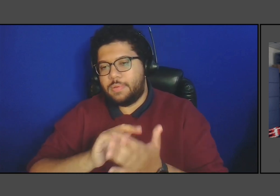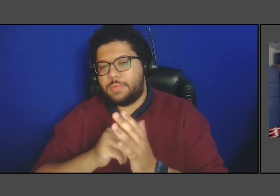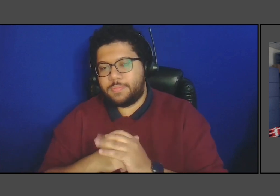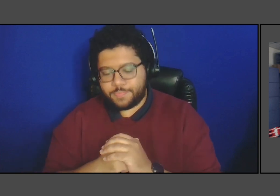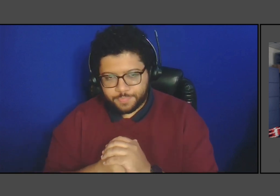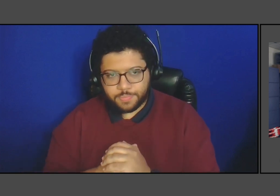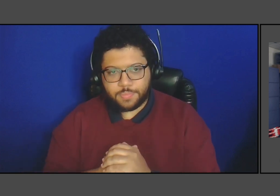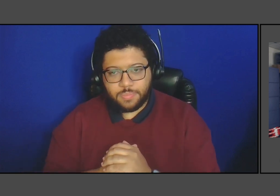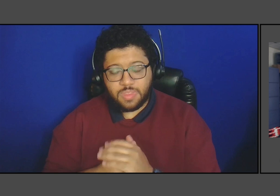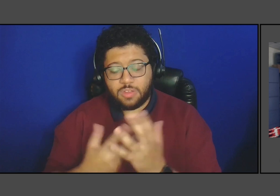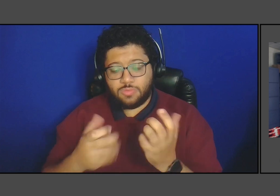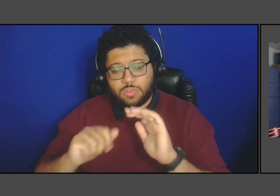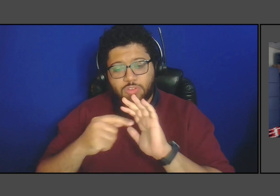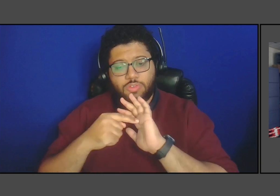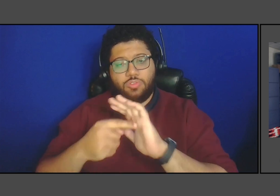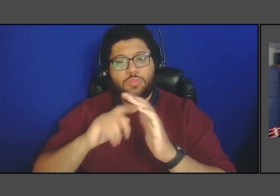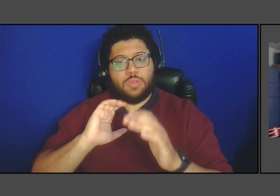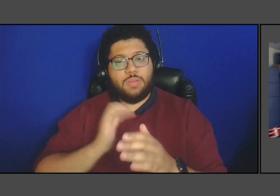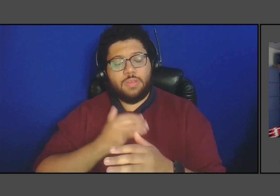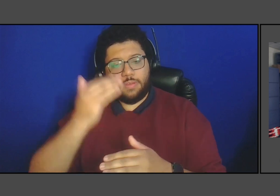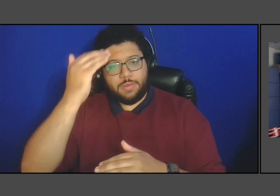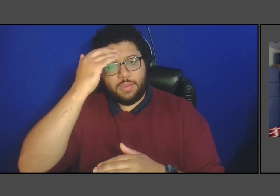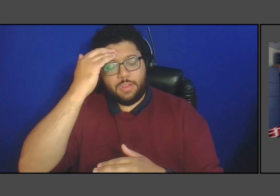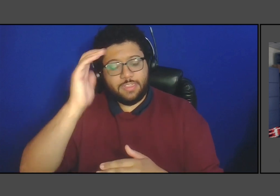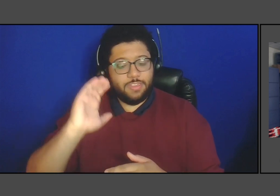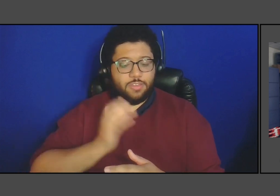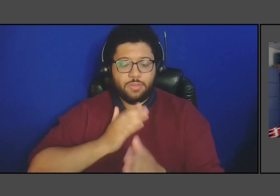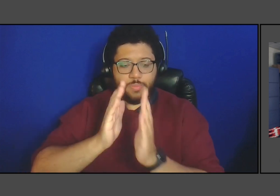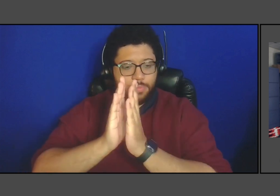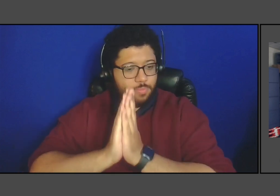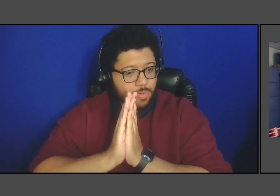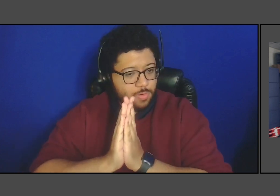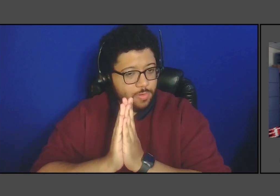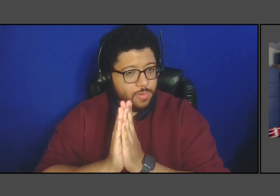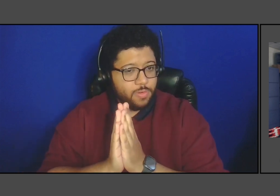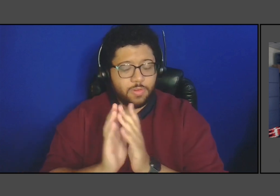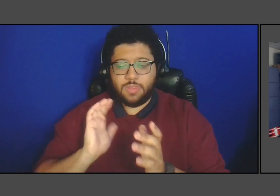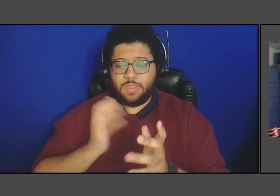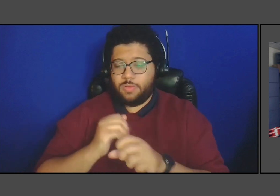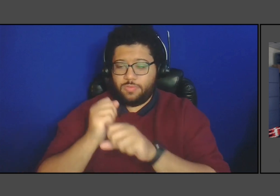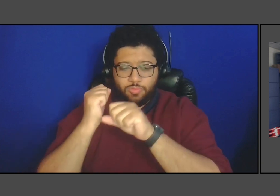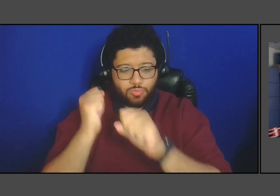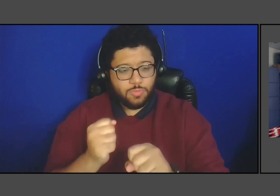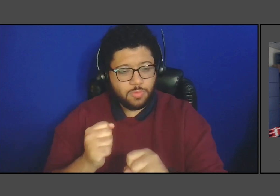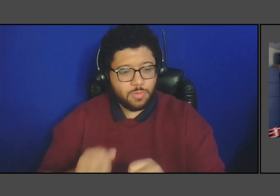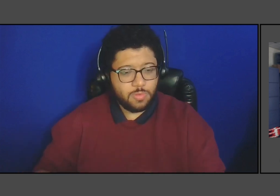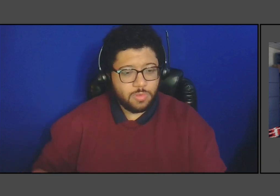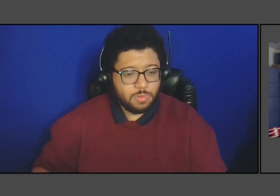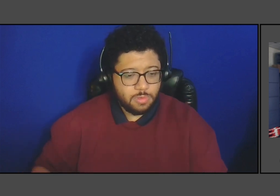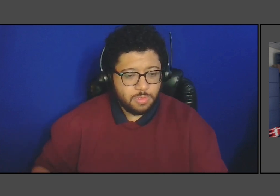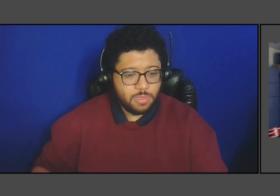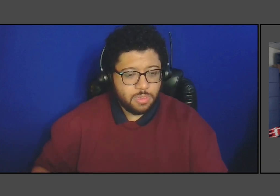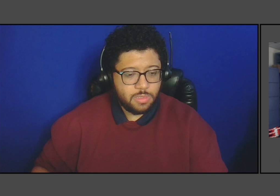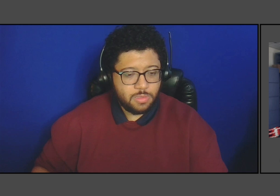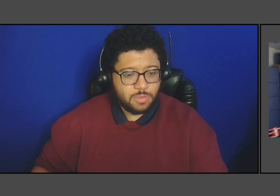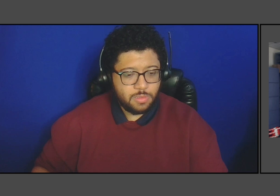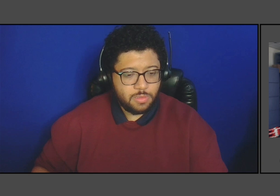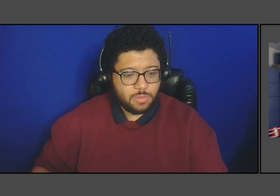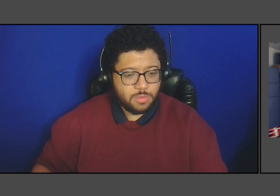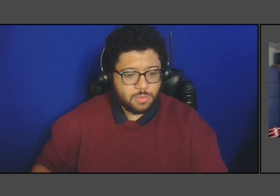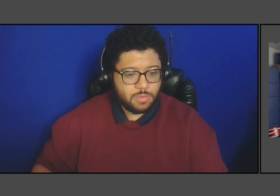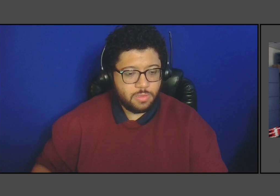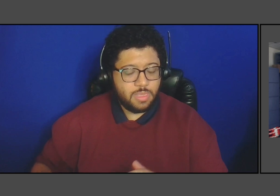our prayers, our strength of spirit, our